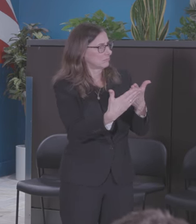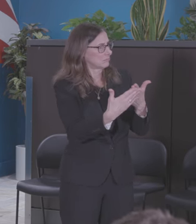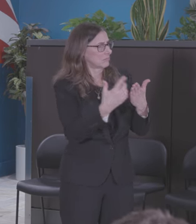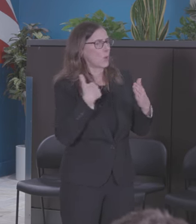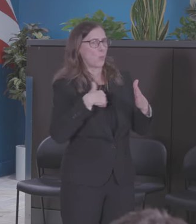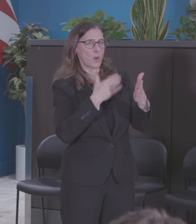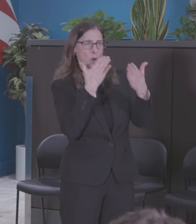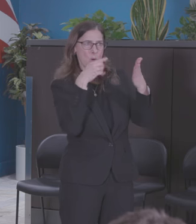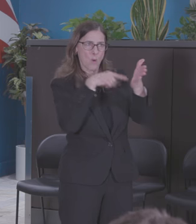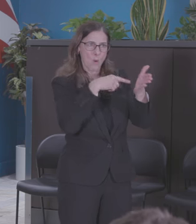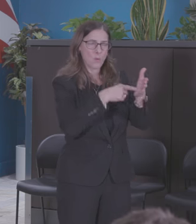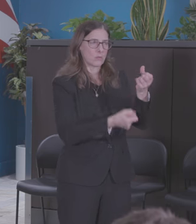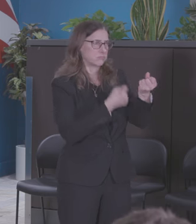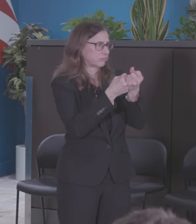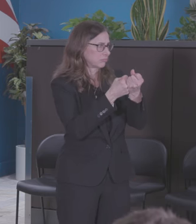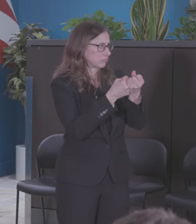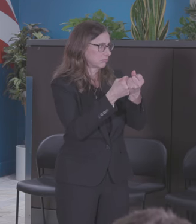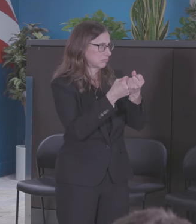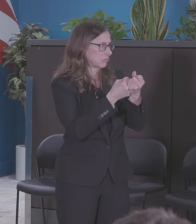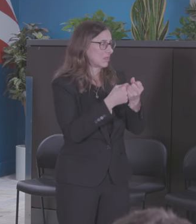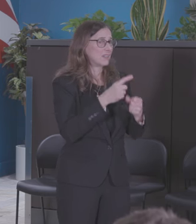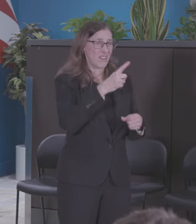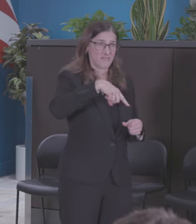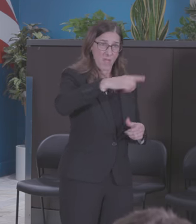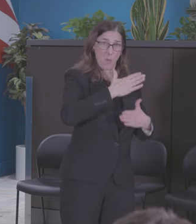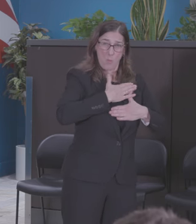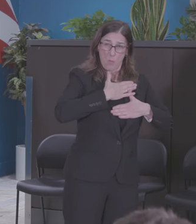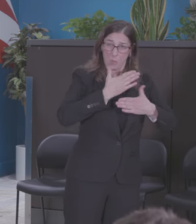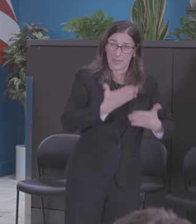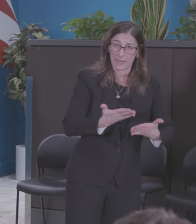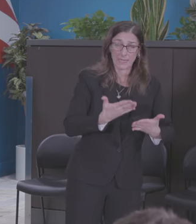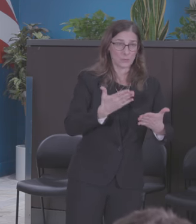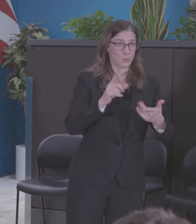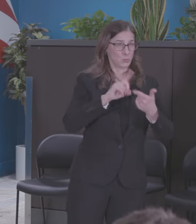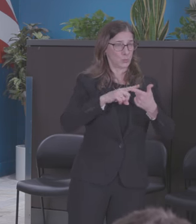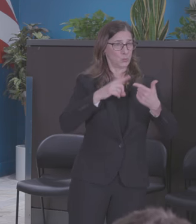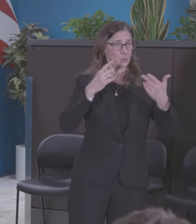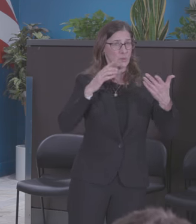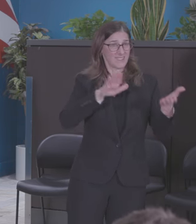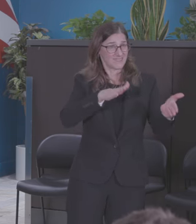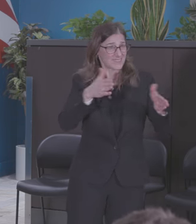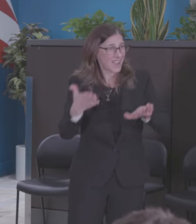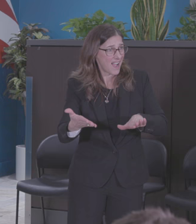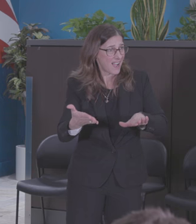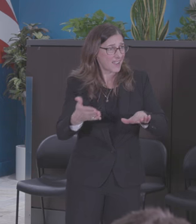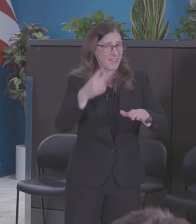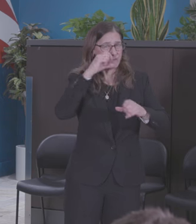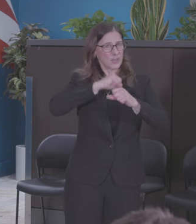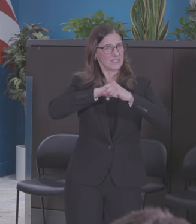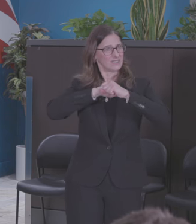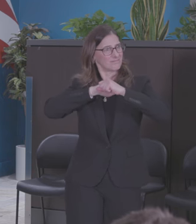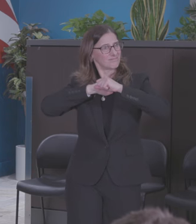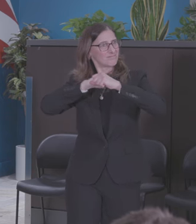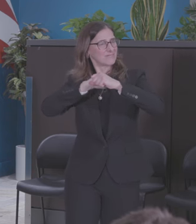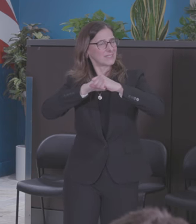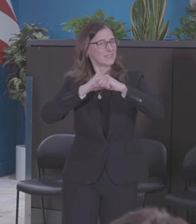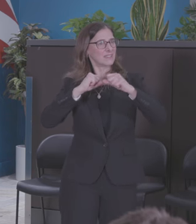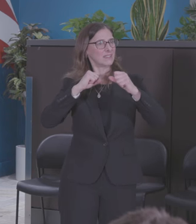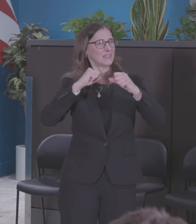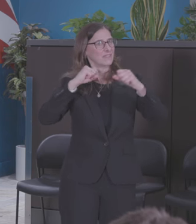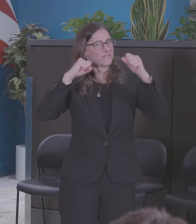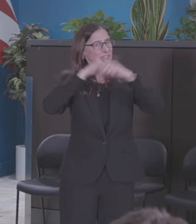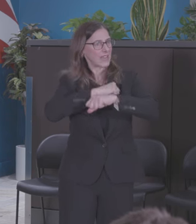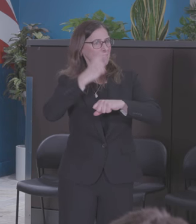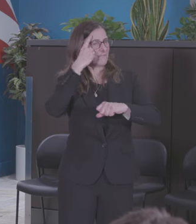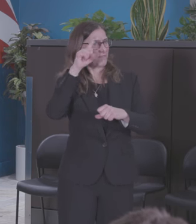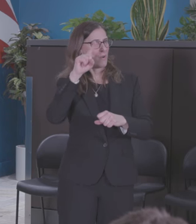pledge potentially your all to support and defend the Constitution and the freedoms and principles that we as a nation